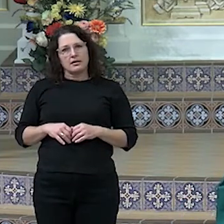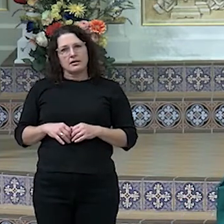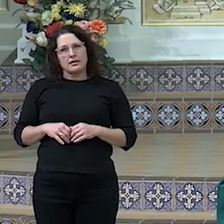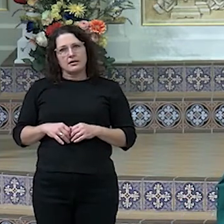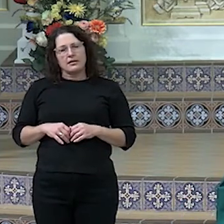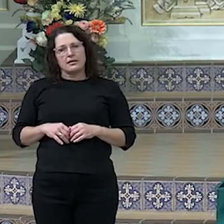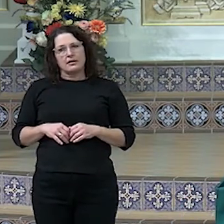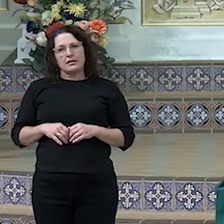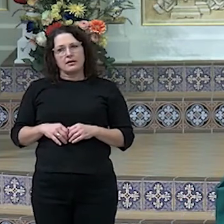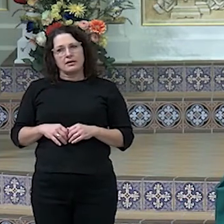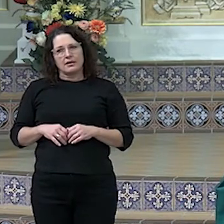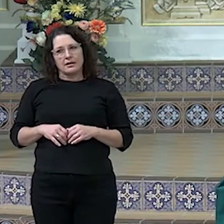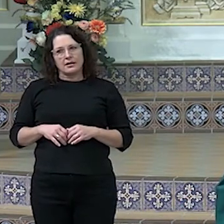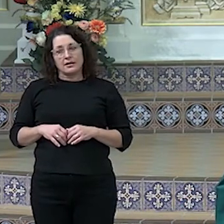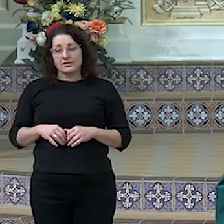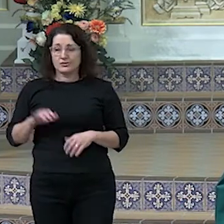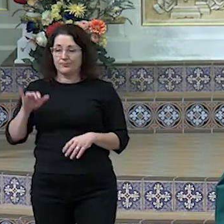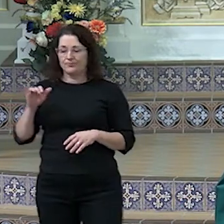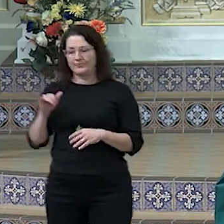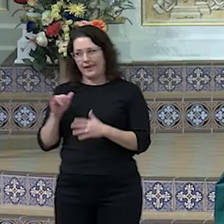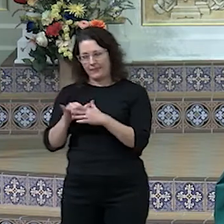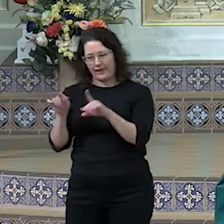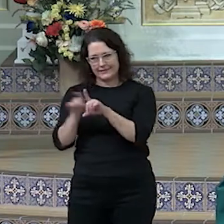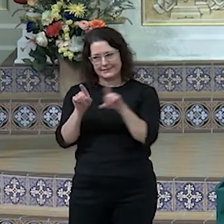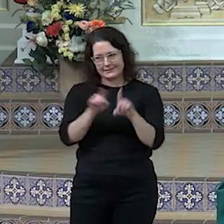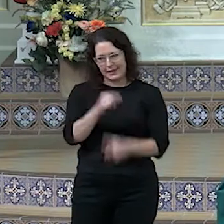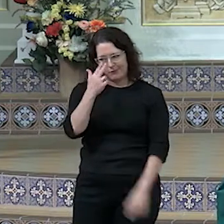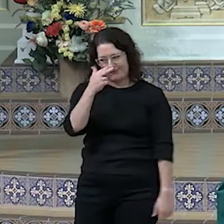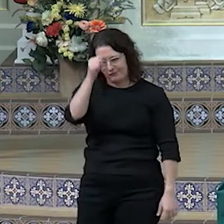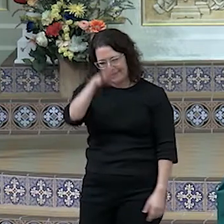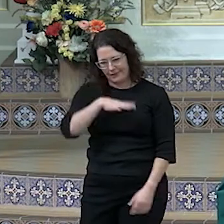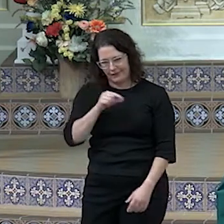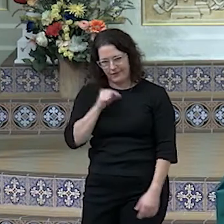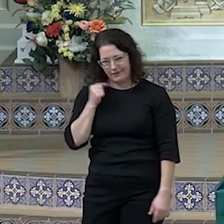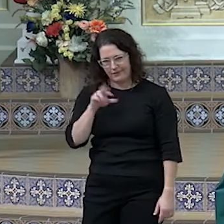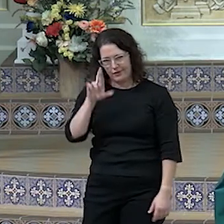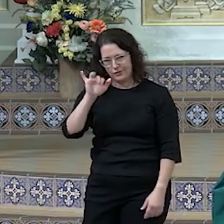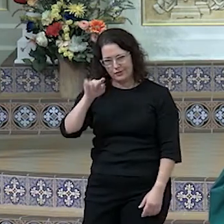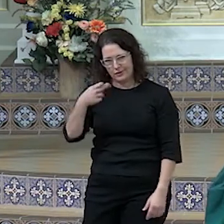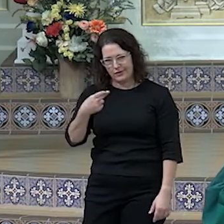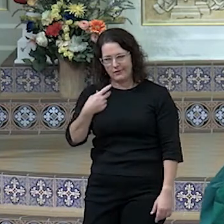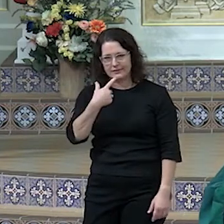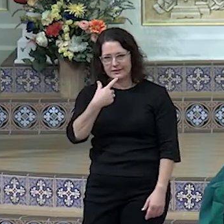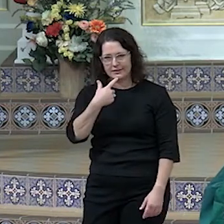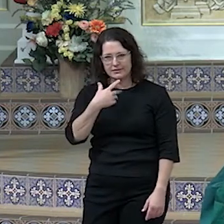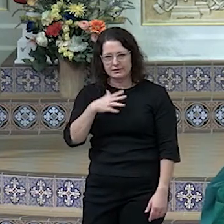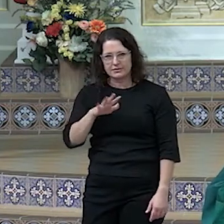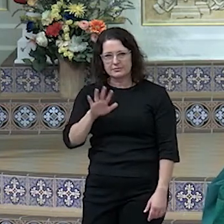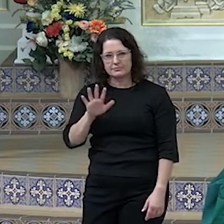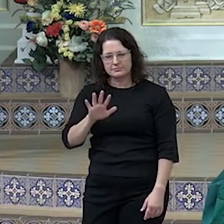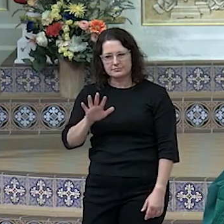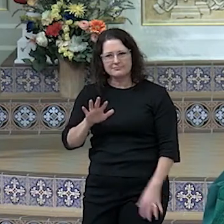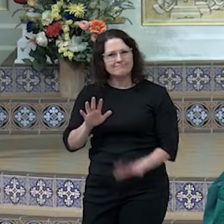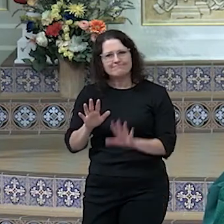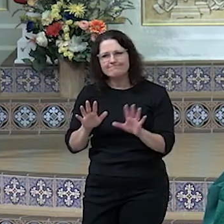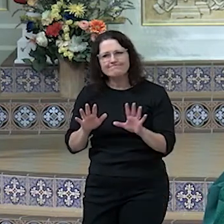And what that same funny guy says to me, says,